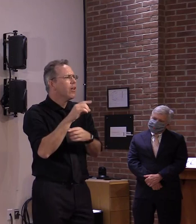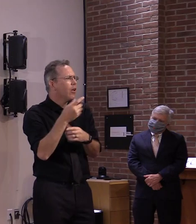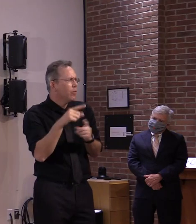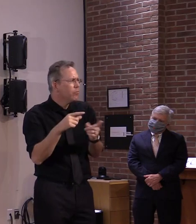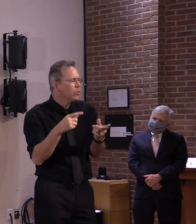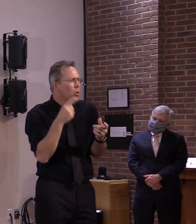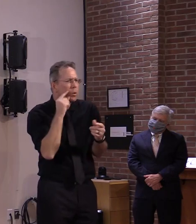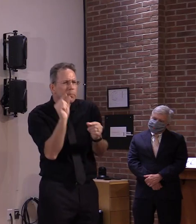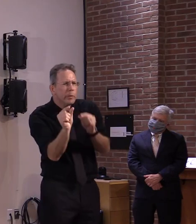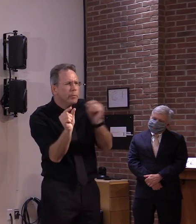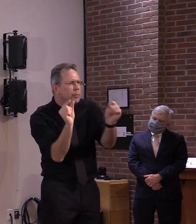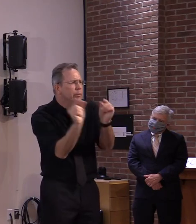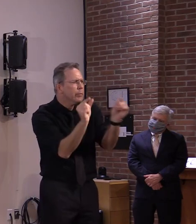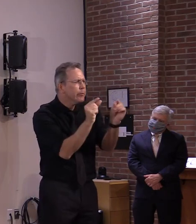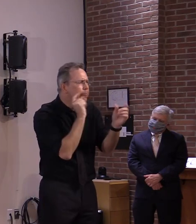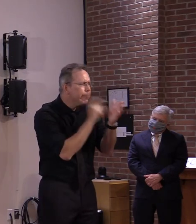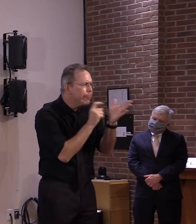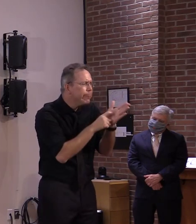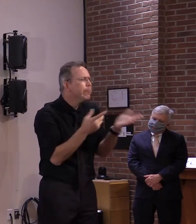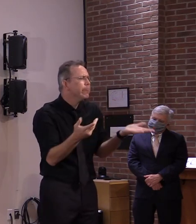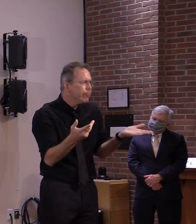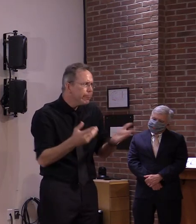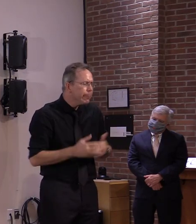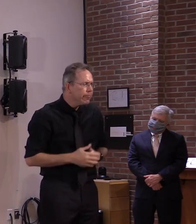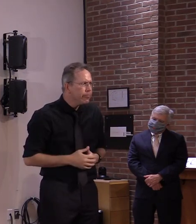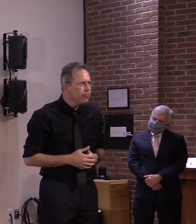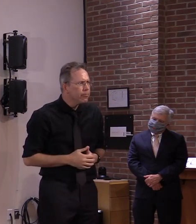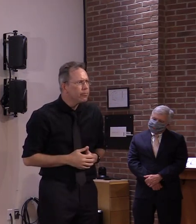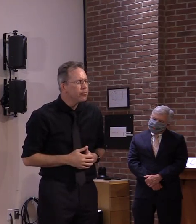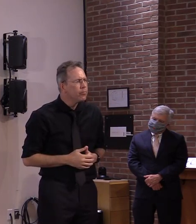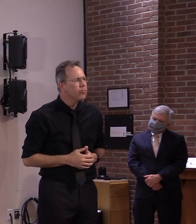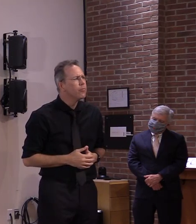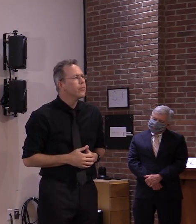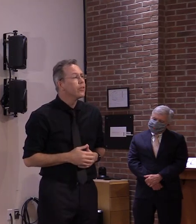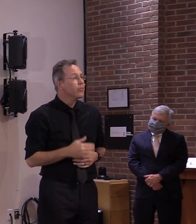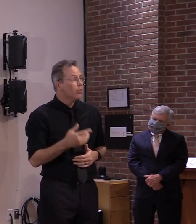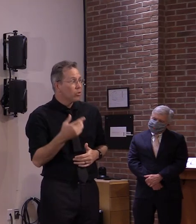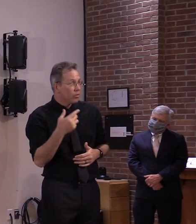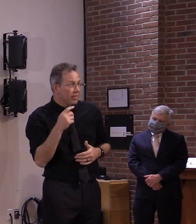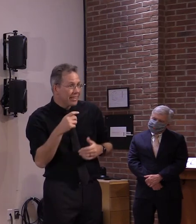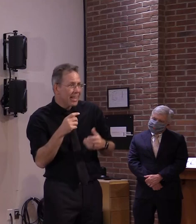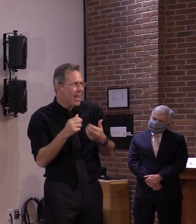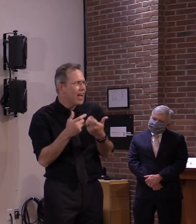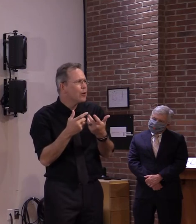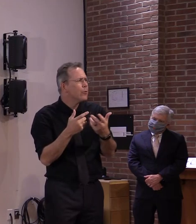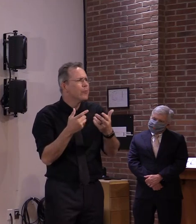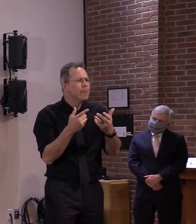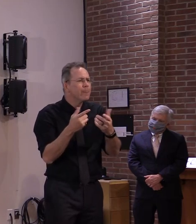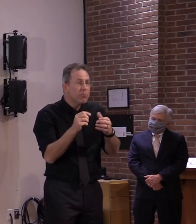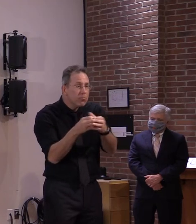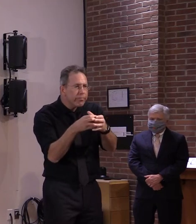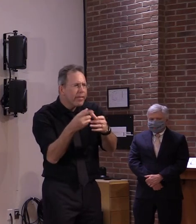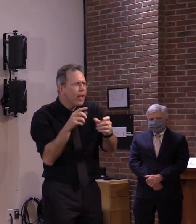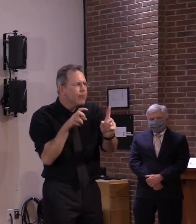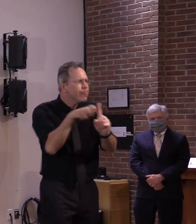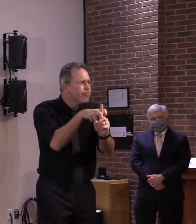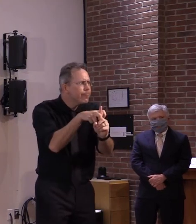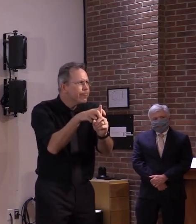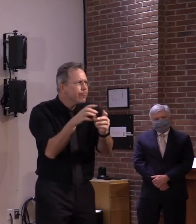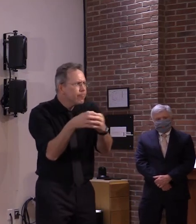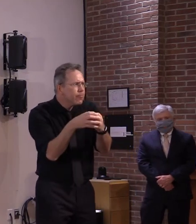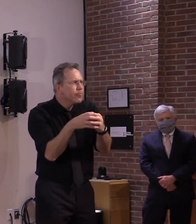they obviously necessitate a containment approach where once we know the test is positive, we